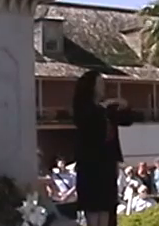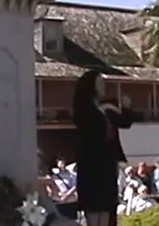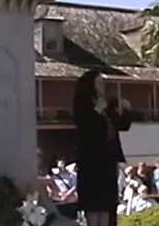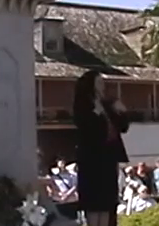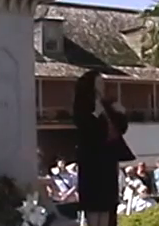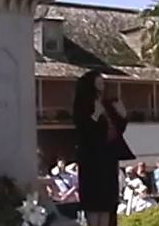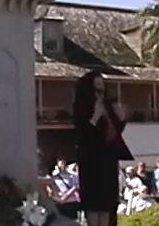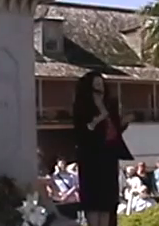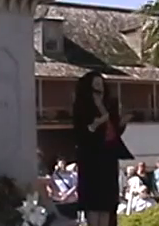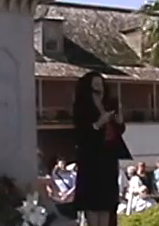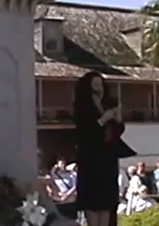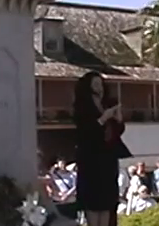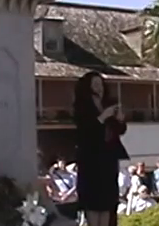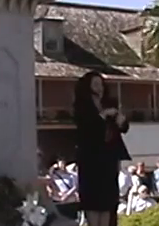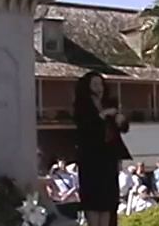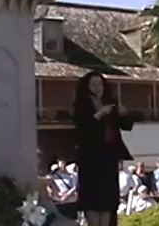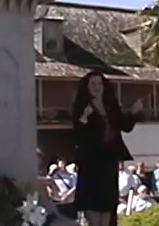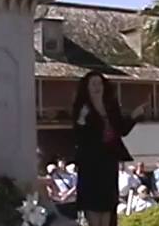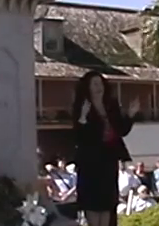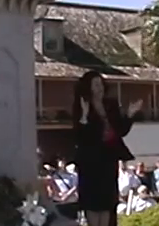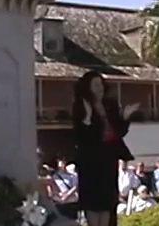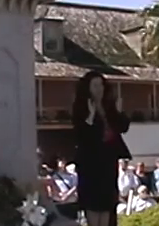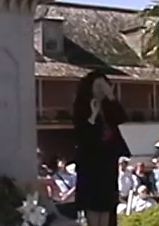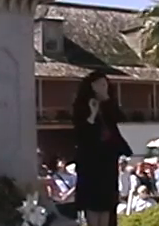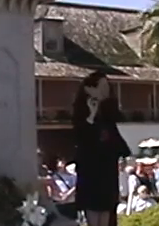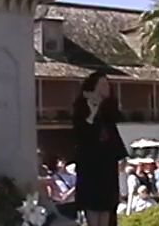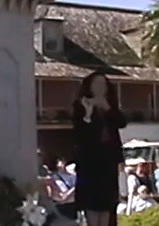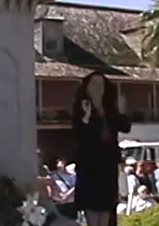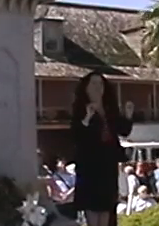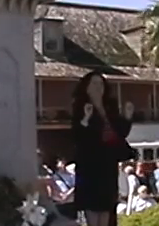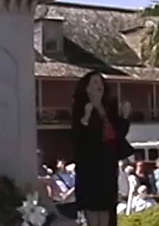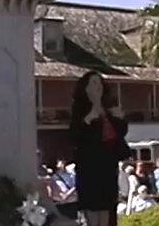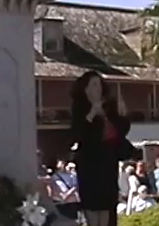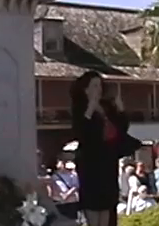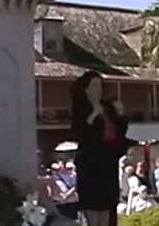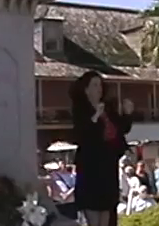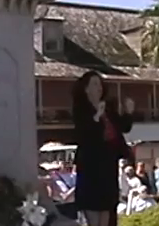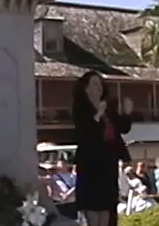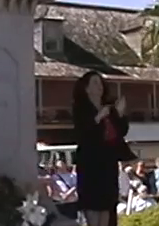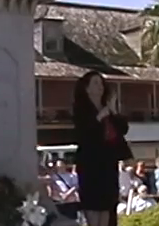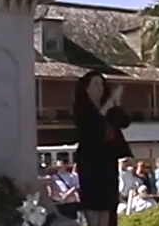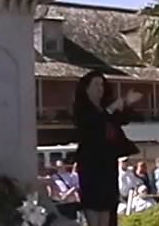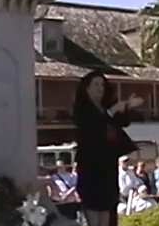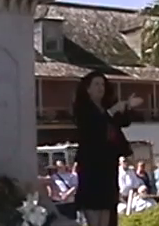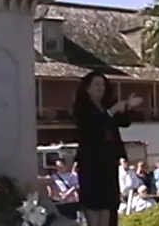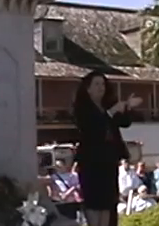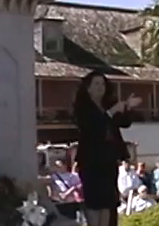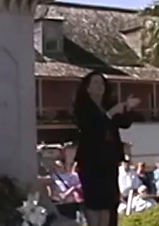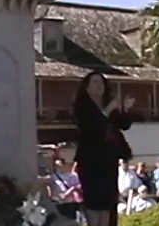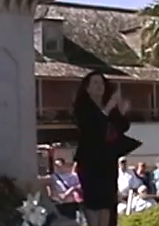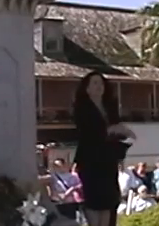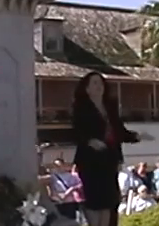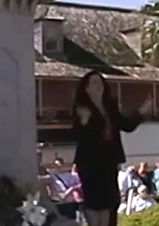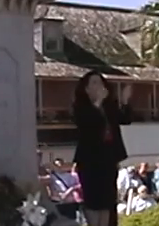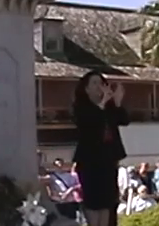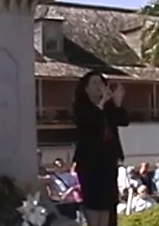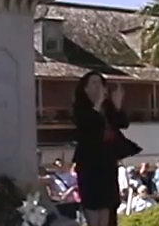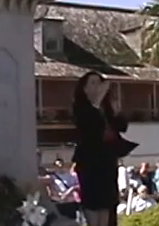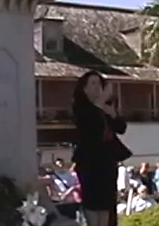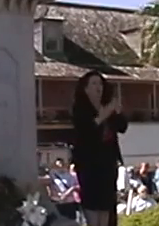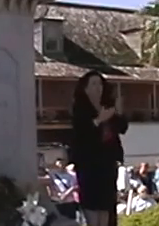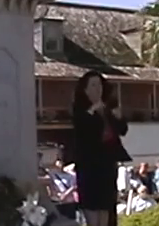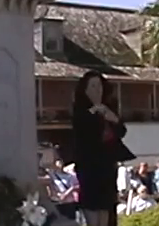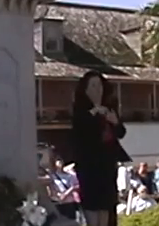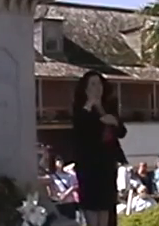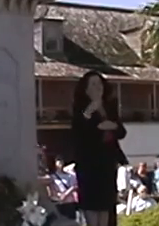have been granted, but nonetheless, I will try to highlight the most significant aspects of this